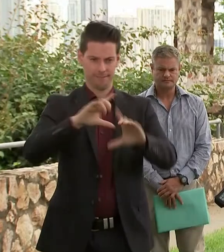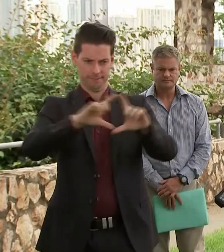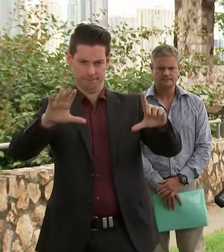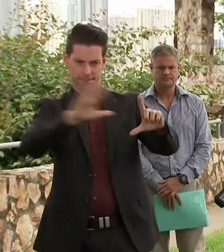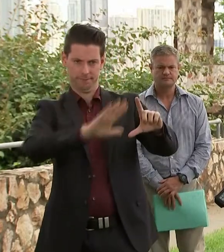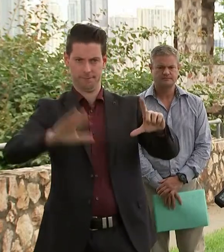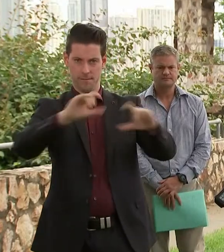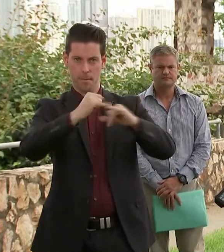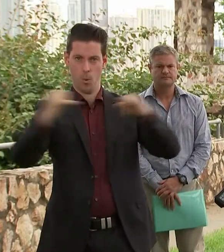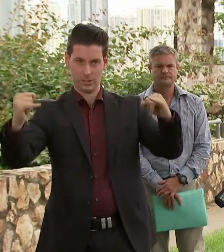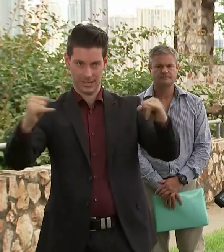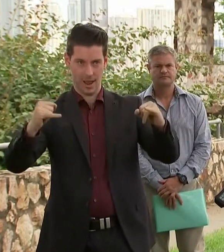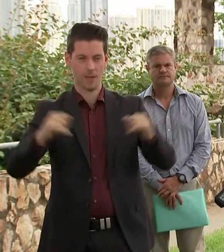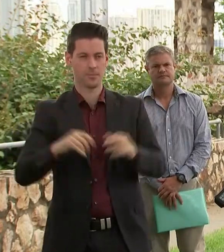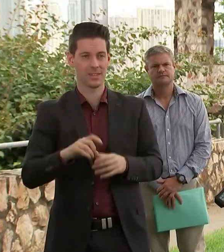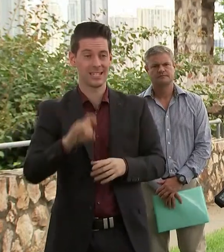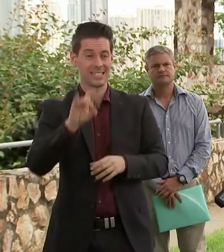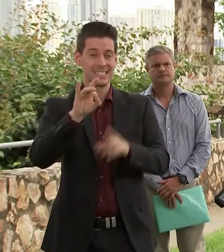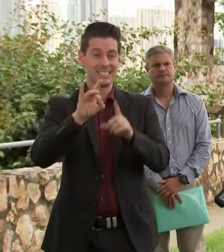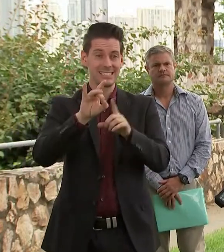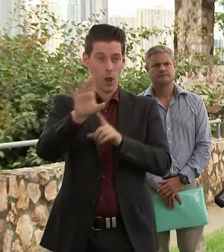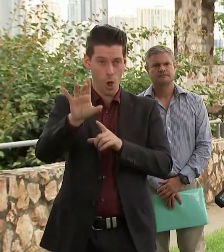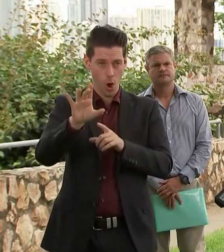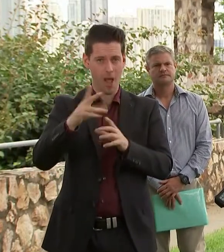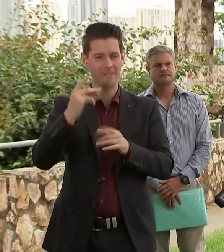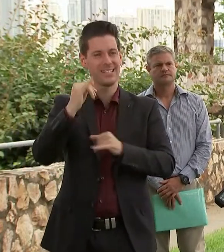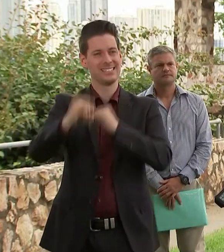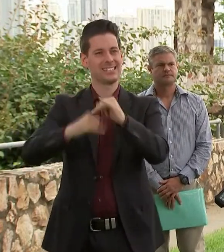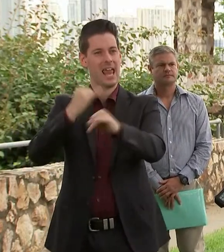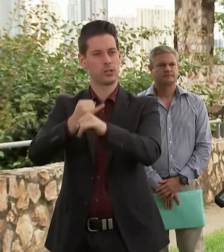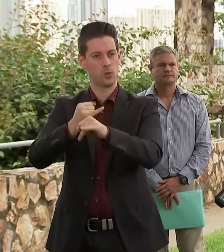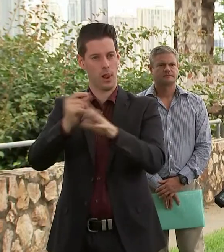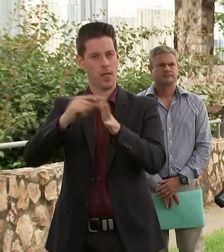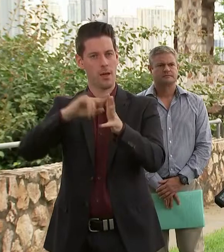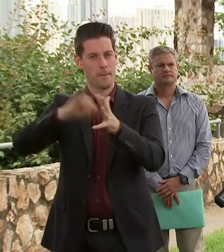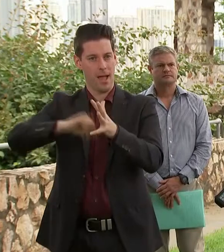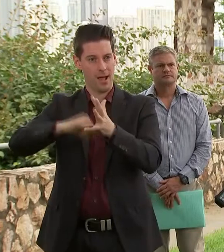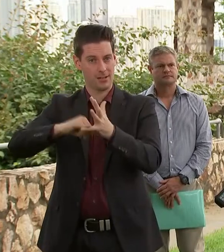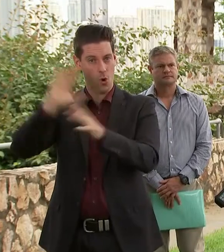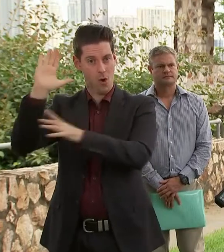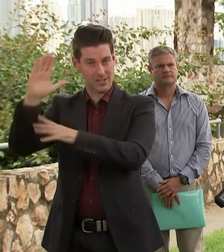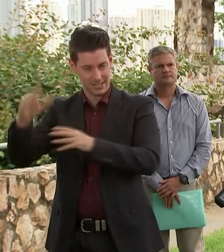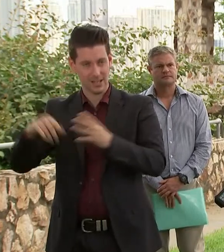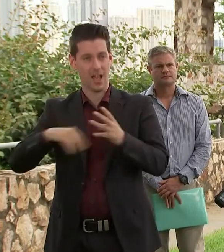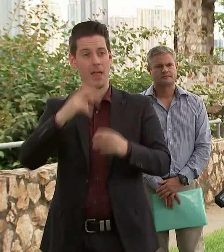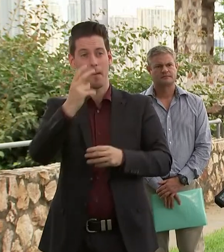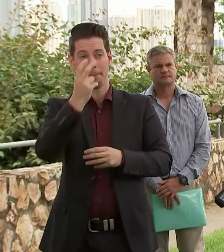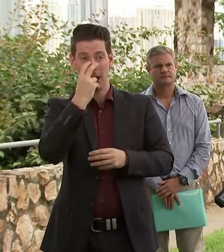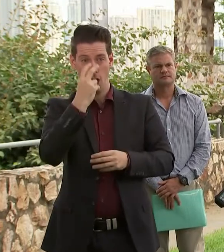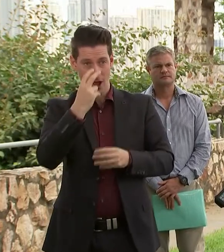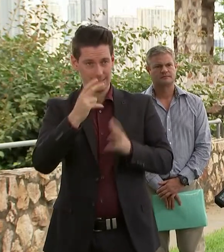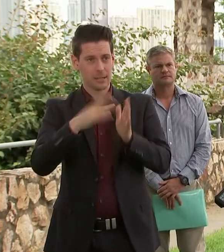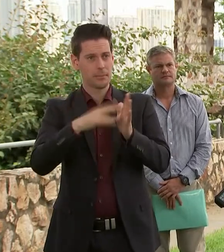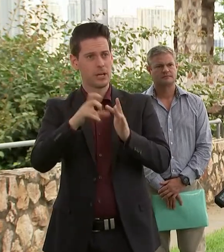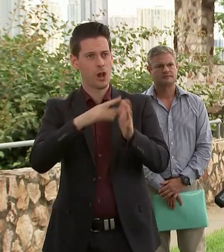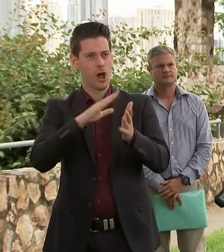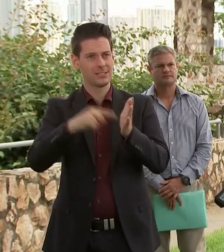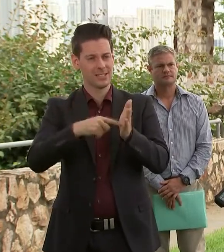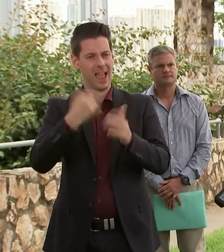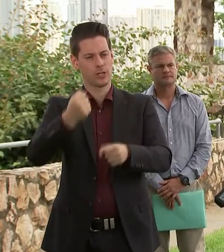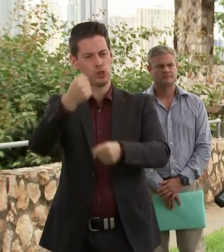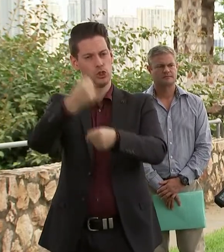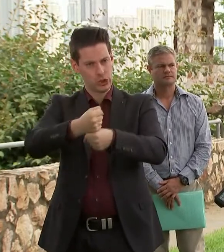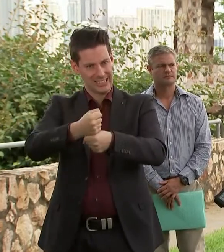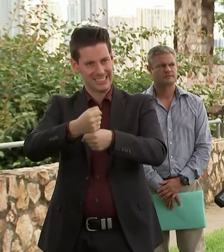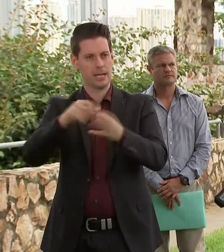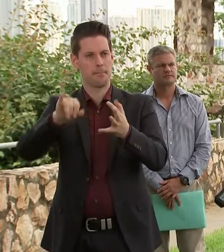As of 10 p.m, an international pass, and as of midnight, the G Pass, the one that